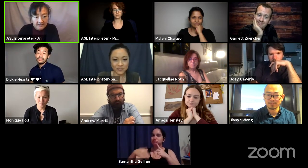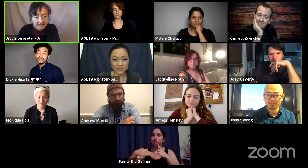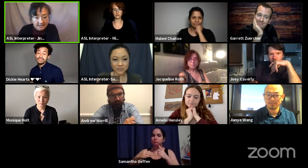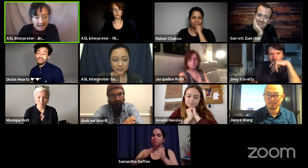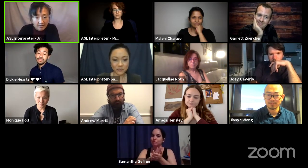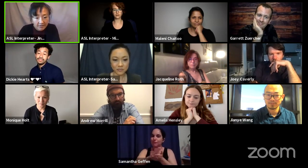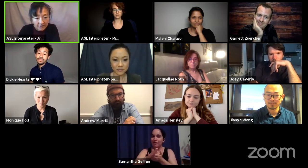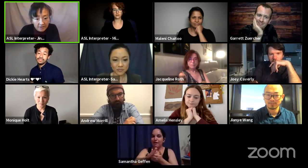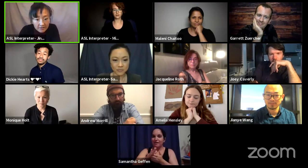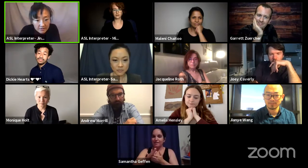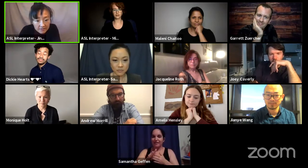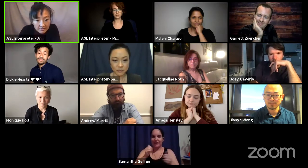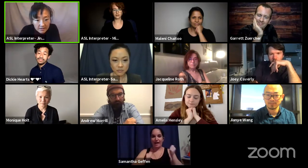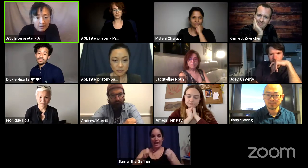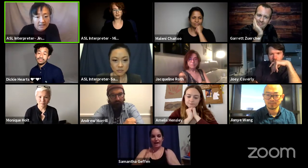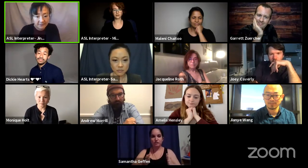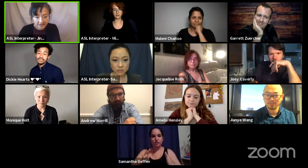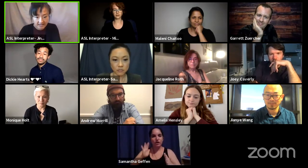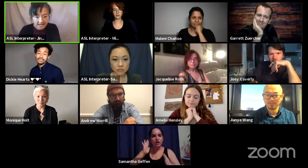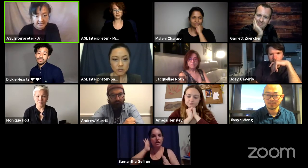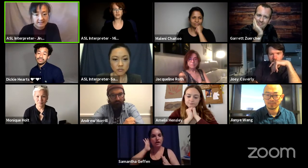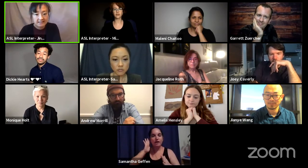nice. However, it was very nice.